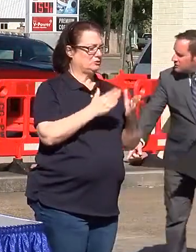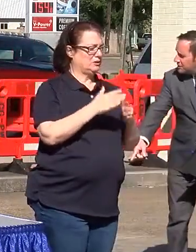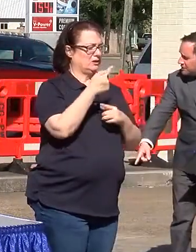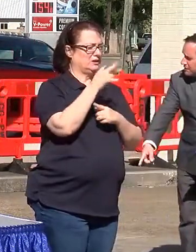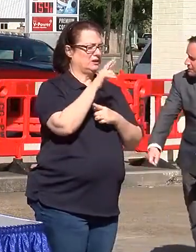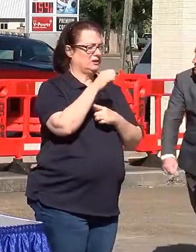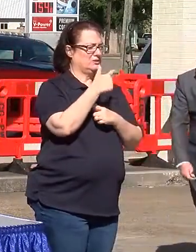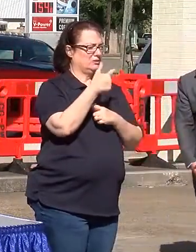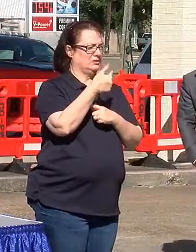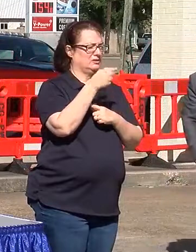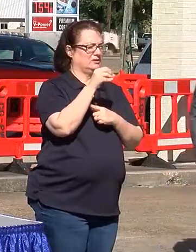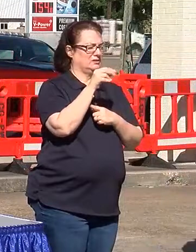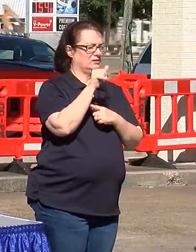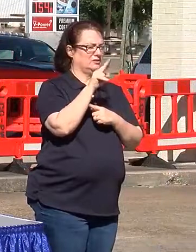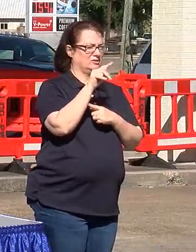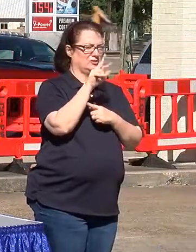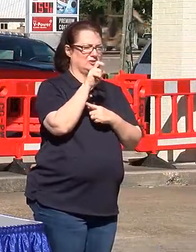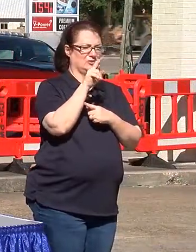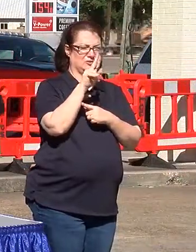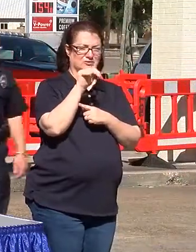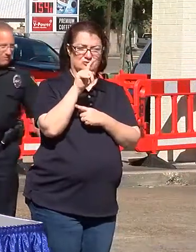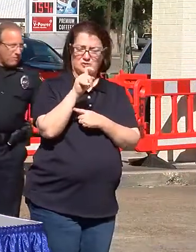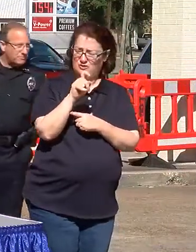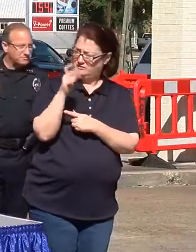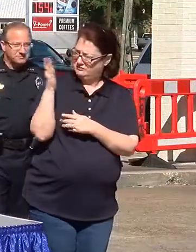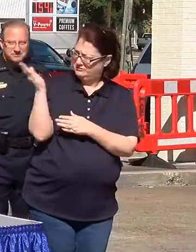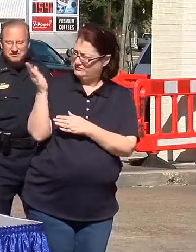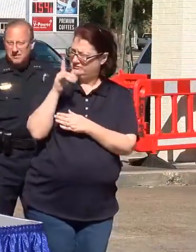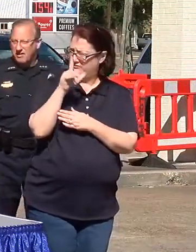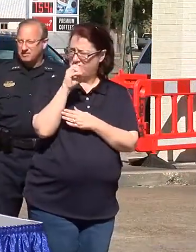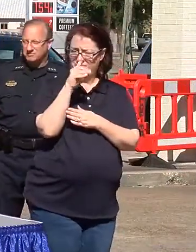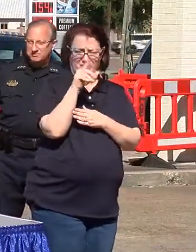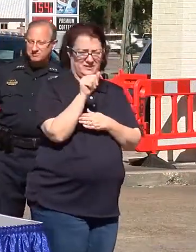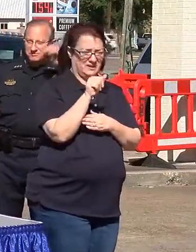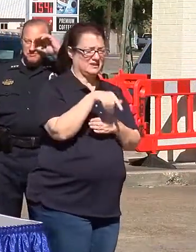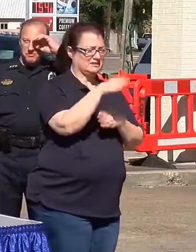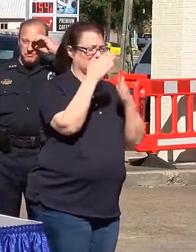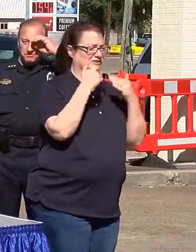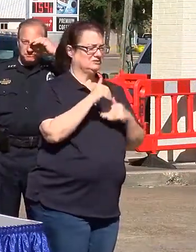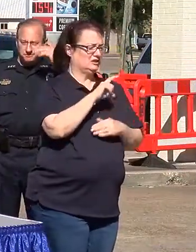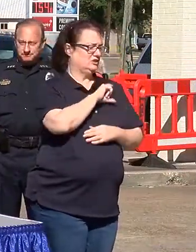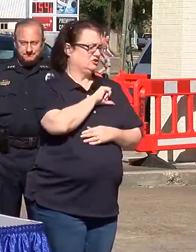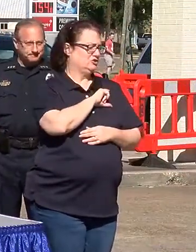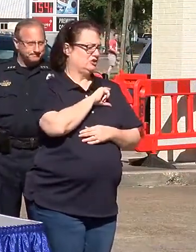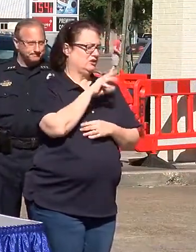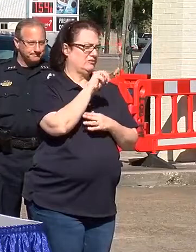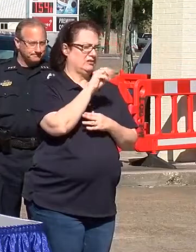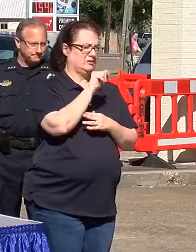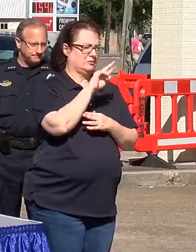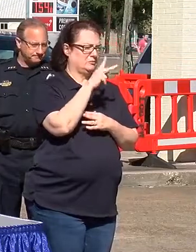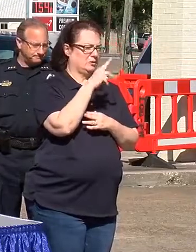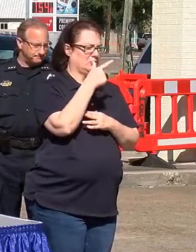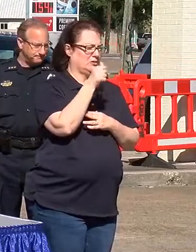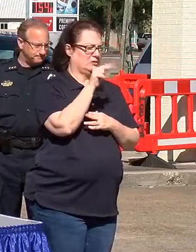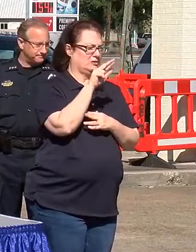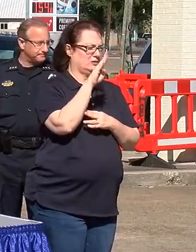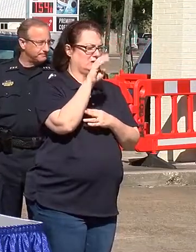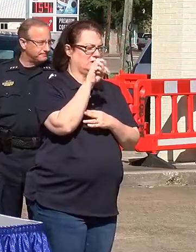Gautreaux, Director of Lafayette Economic Development Authority, Lafayette Parish Sheriff Mark Garber, and the mayors of our Lafayette